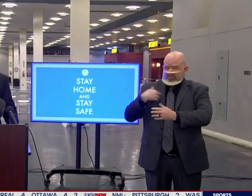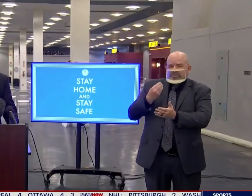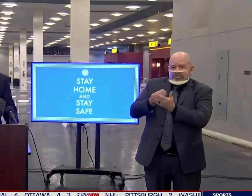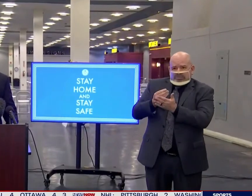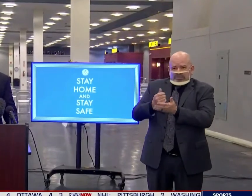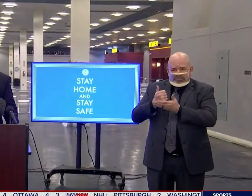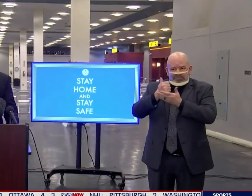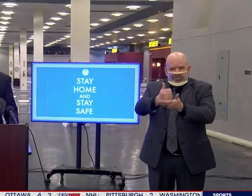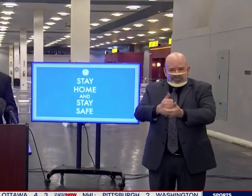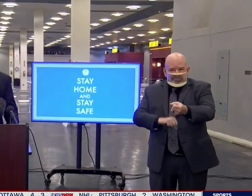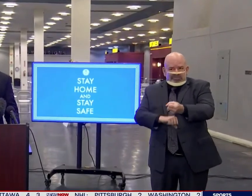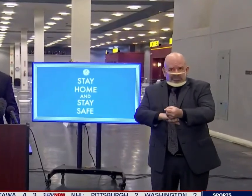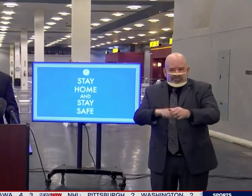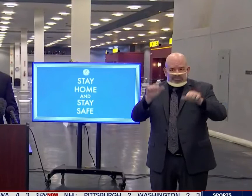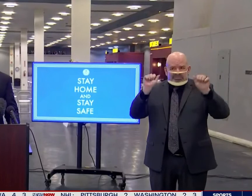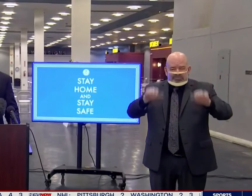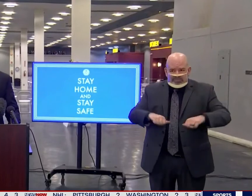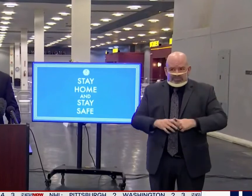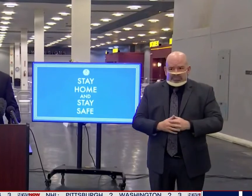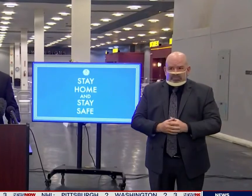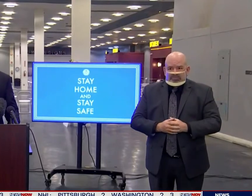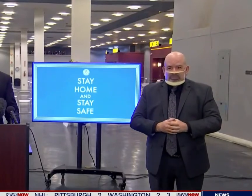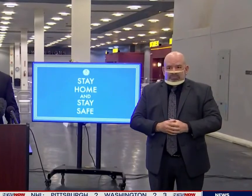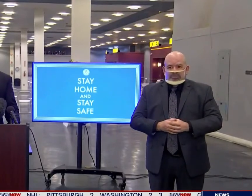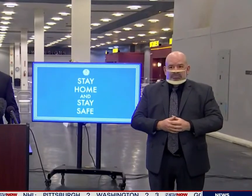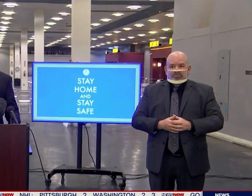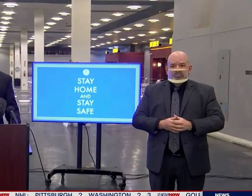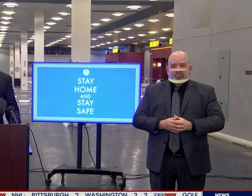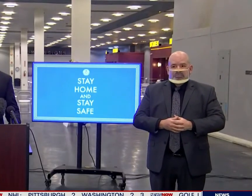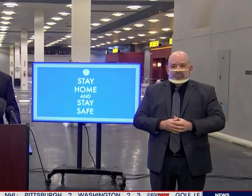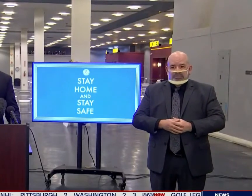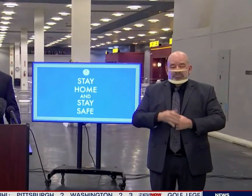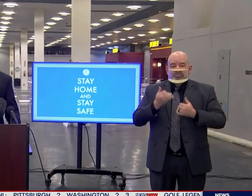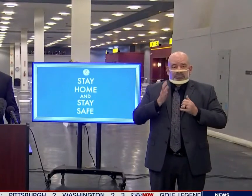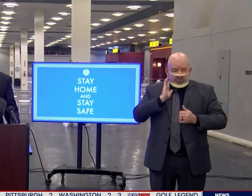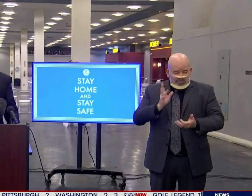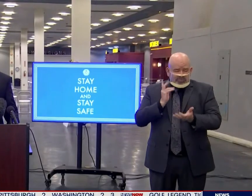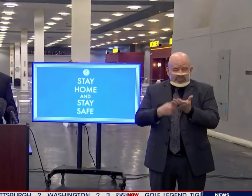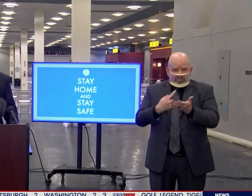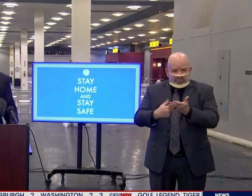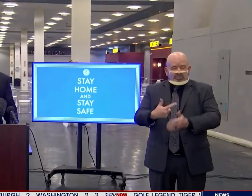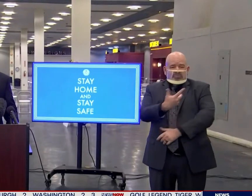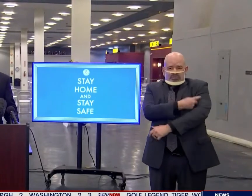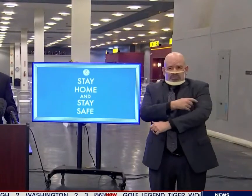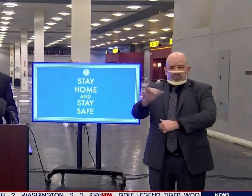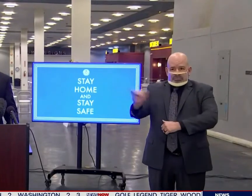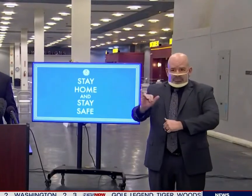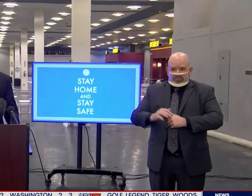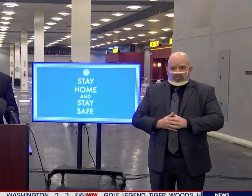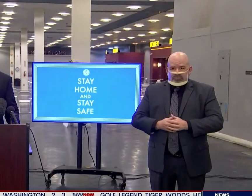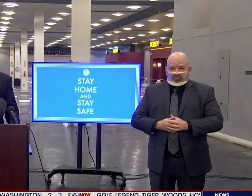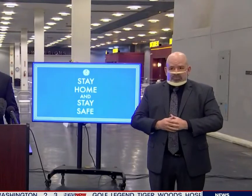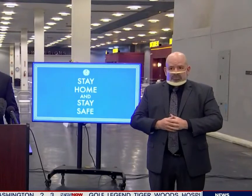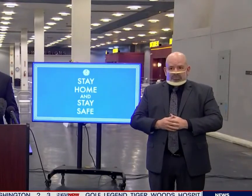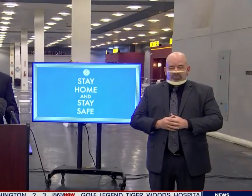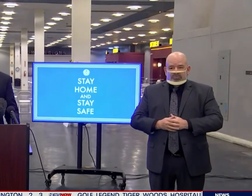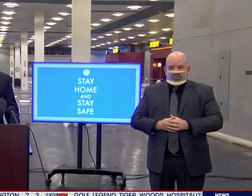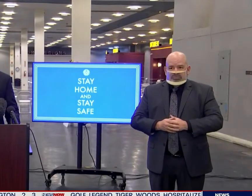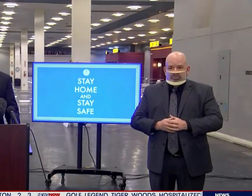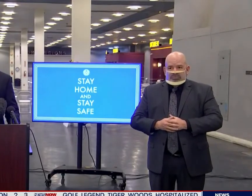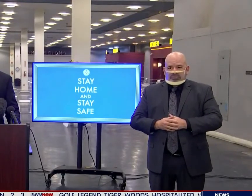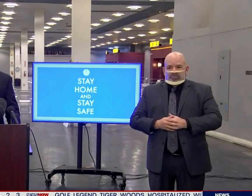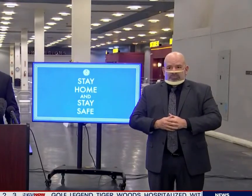vaccine. We've got some good news there on vaccine. And the best news we're saving for last and that's going to be uh the Parkland Center